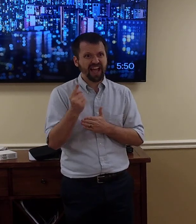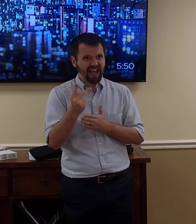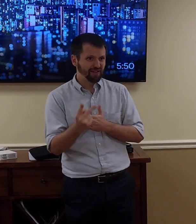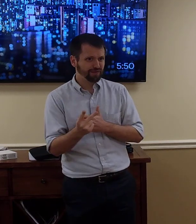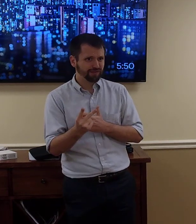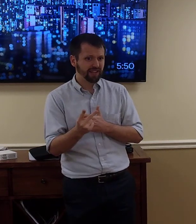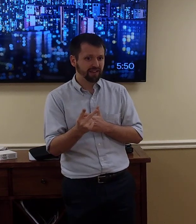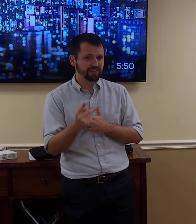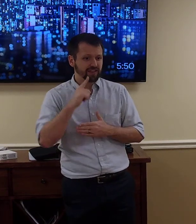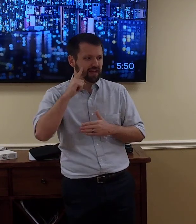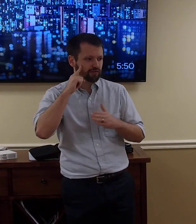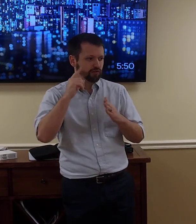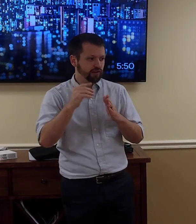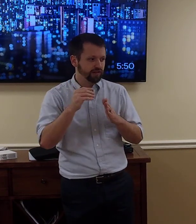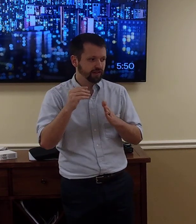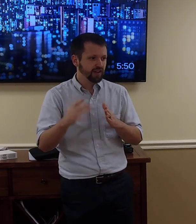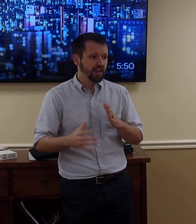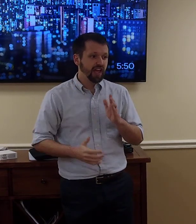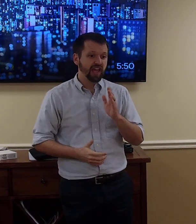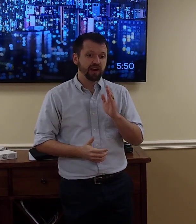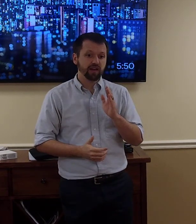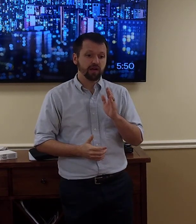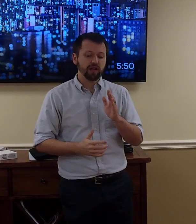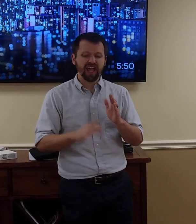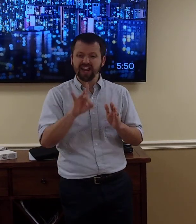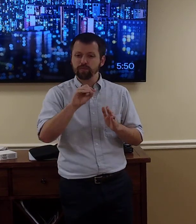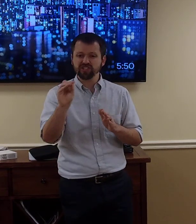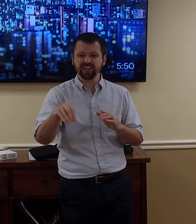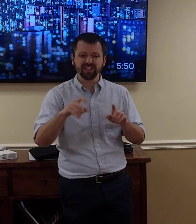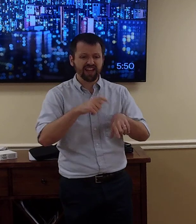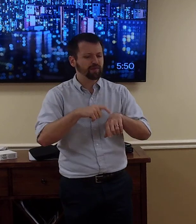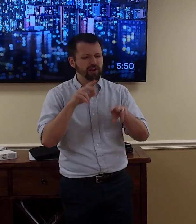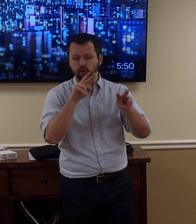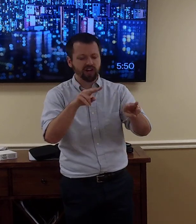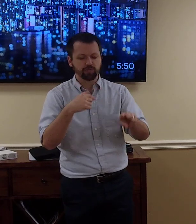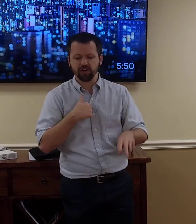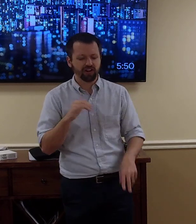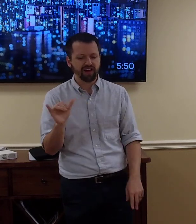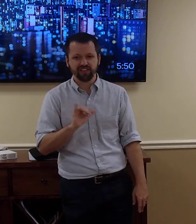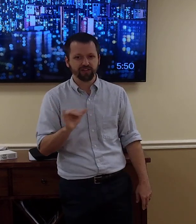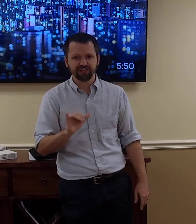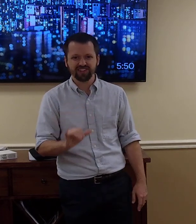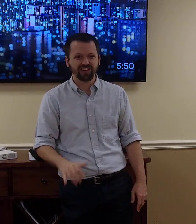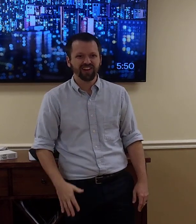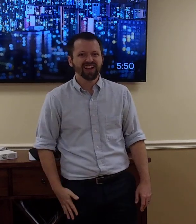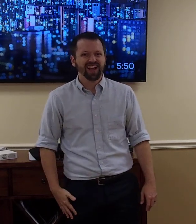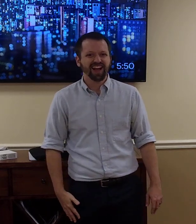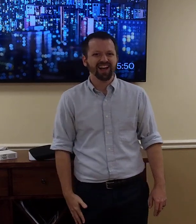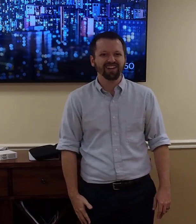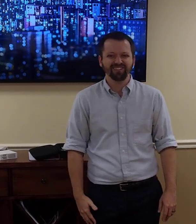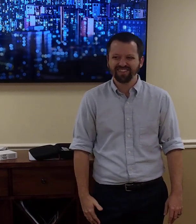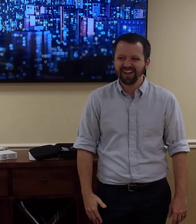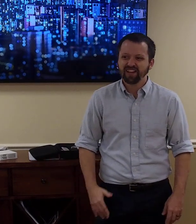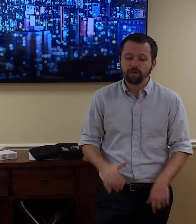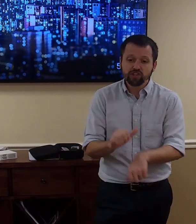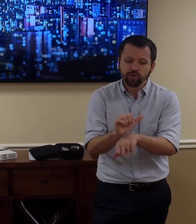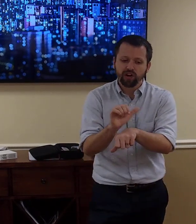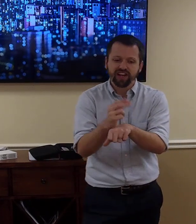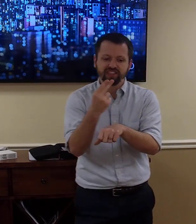half is the deaf student. Okay. And 80% of the time, they don't watch me either. So, especially working at the high